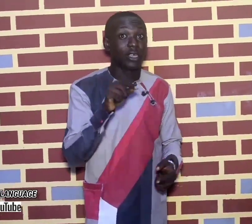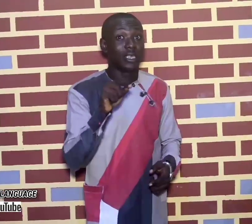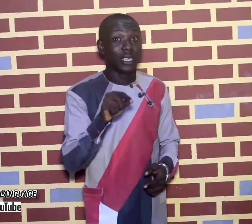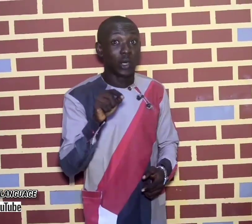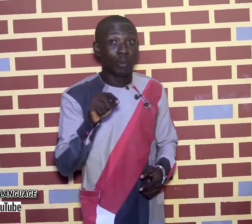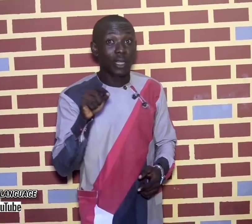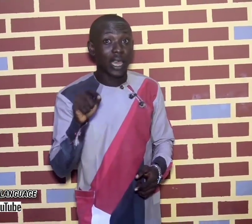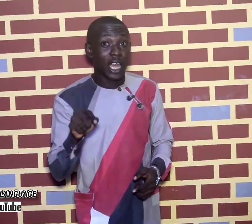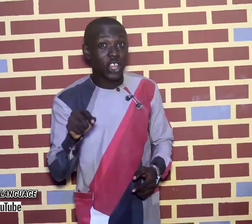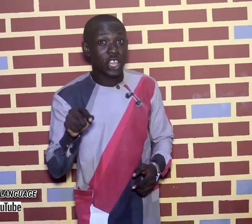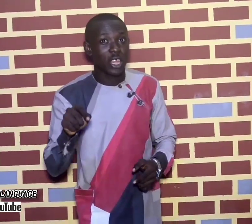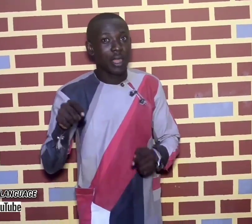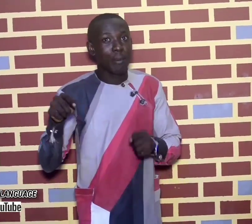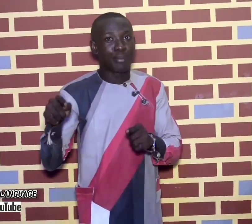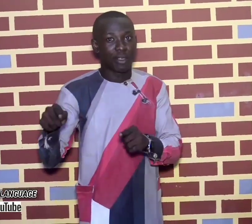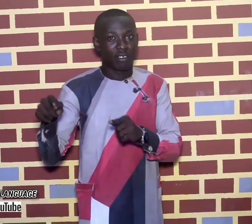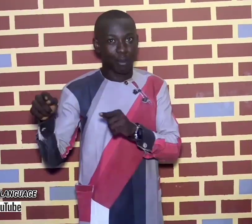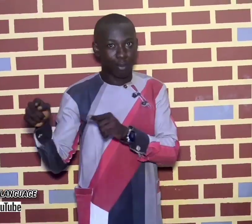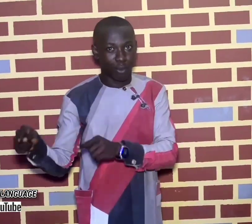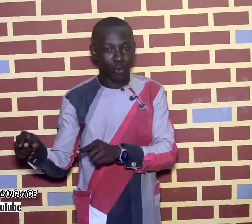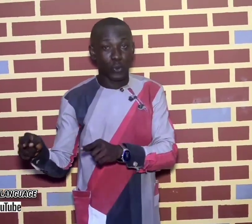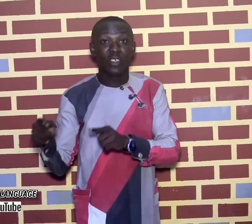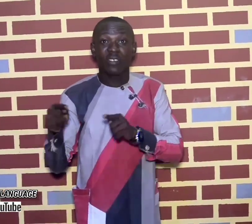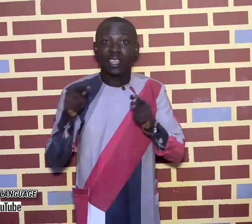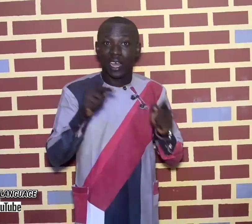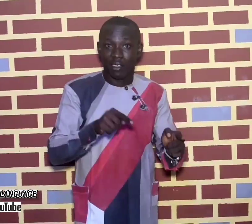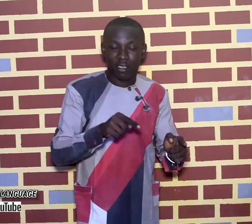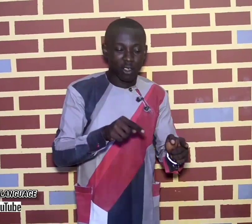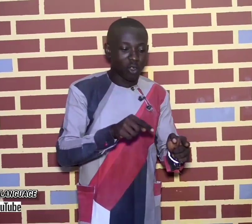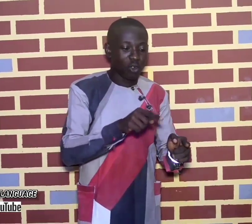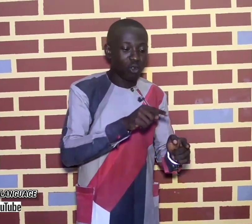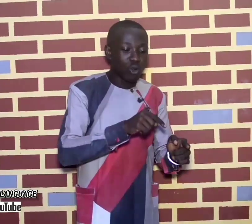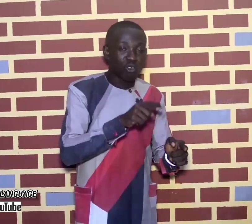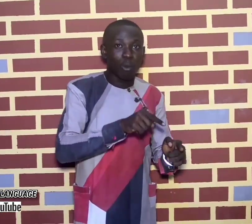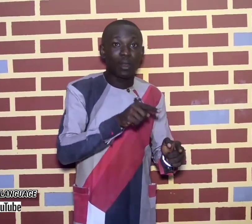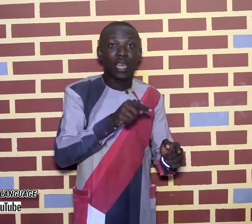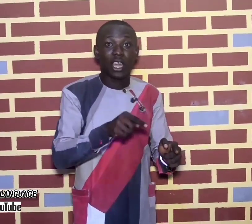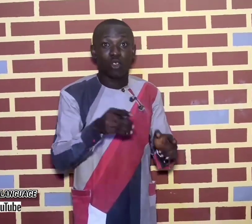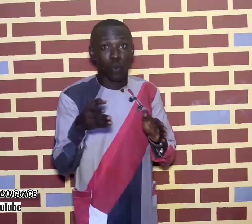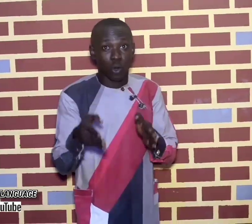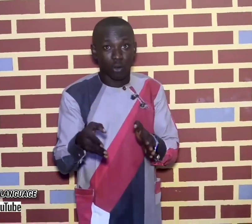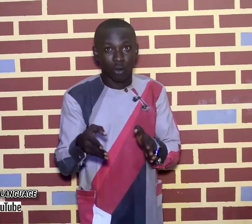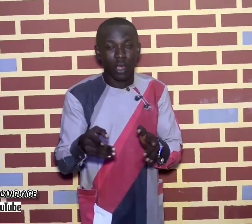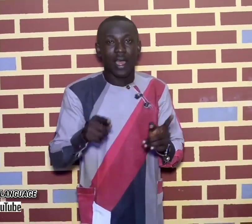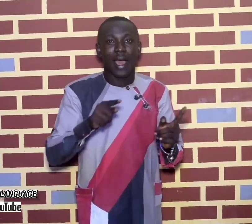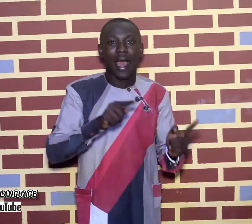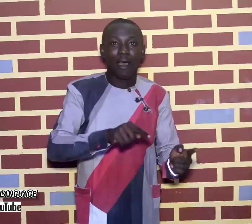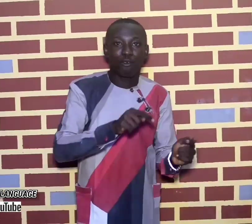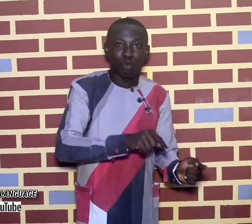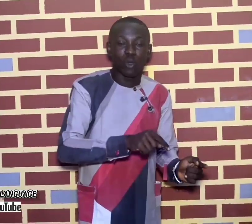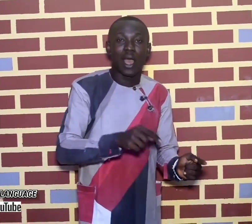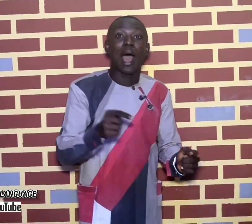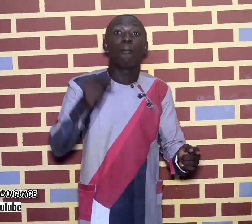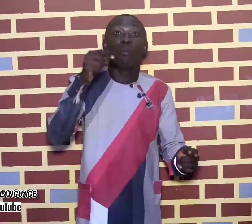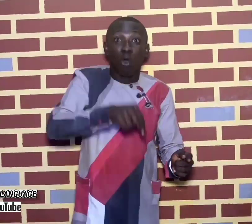The WH principle. We state that those WH words have to and